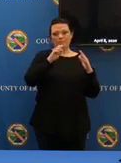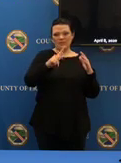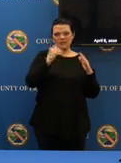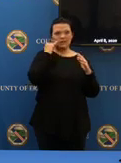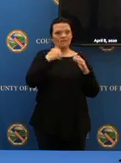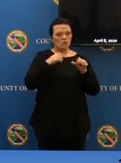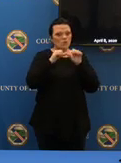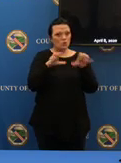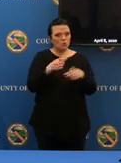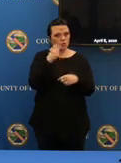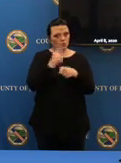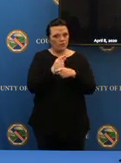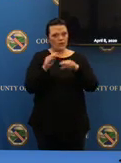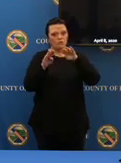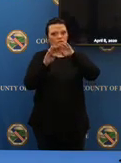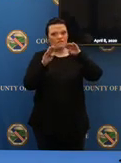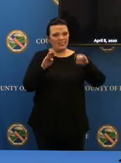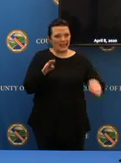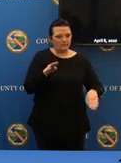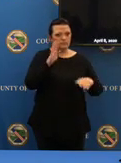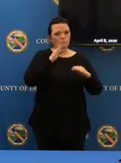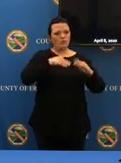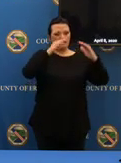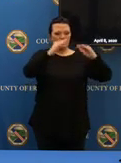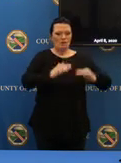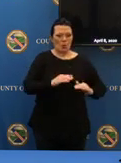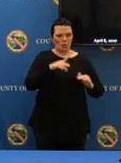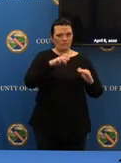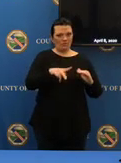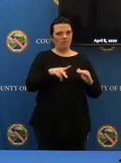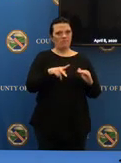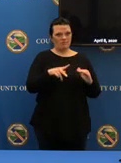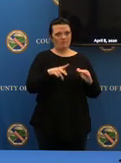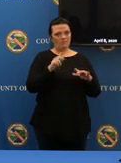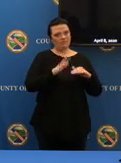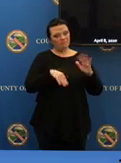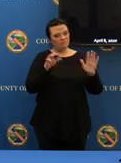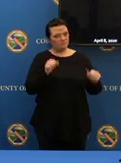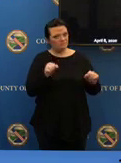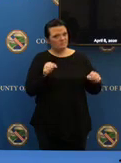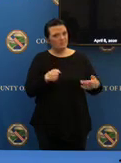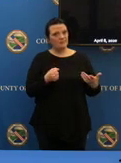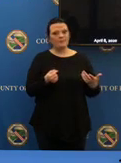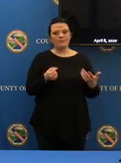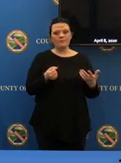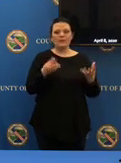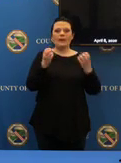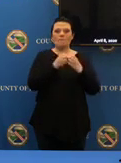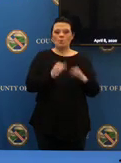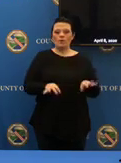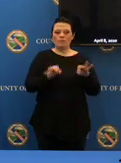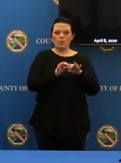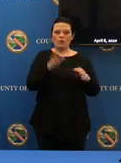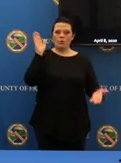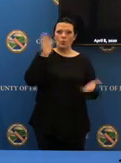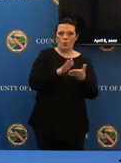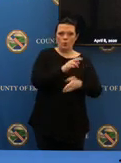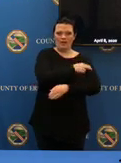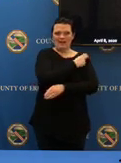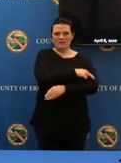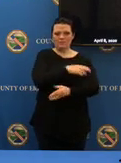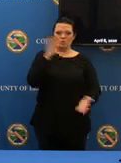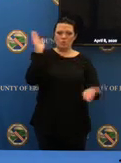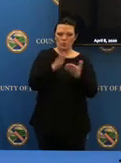flatten the curve, we will have a lower peak than we could have had, and we will have, more importantly, less hospitalizations and